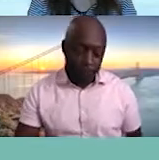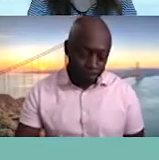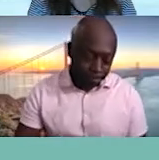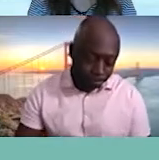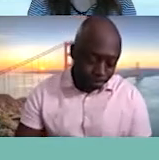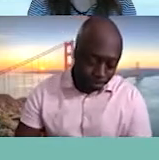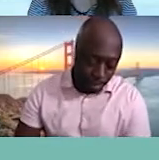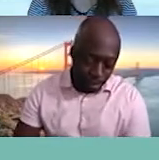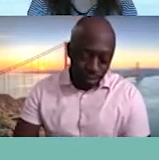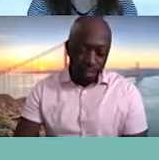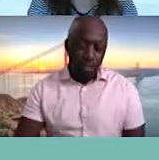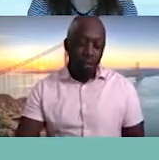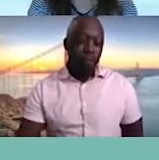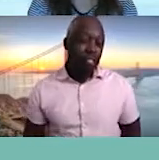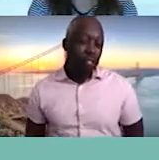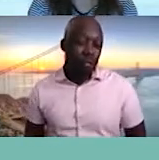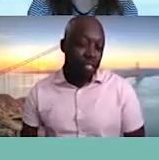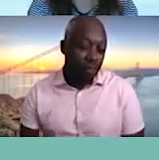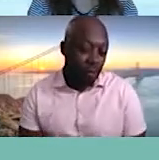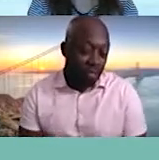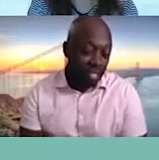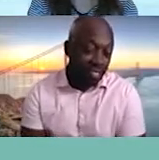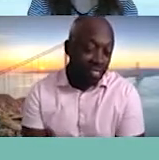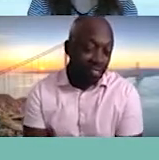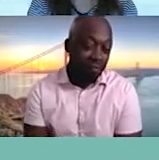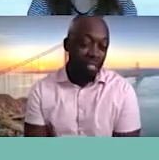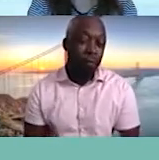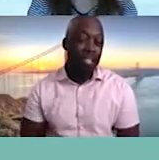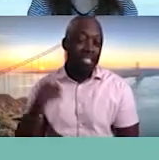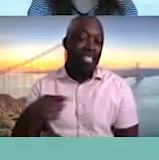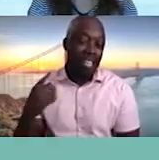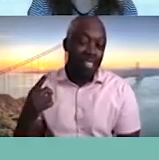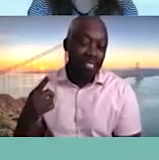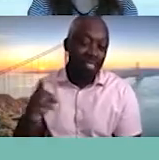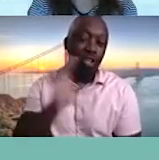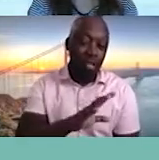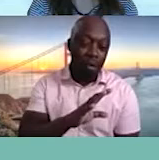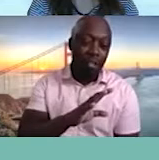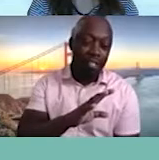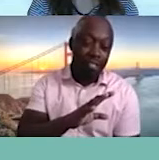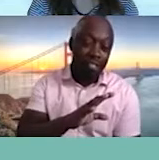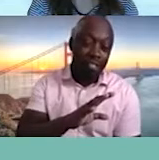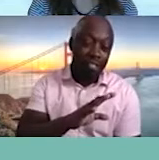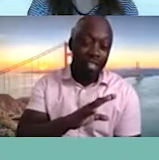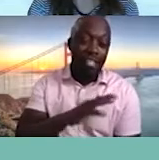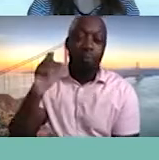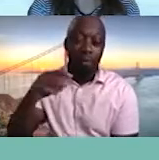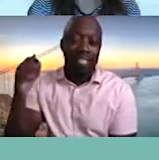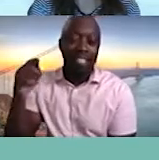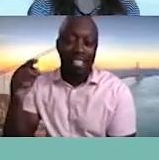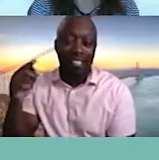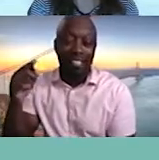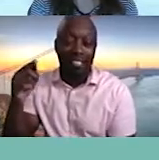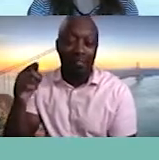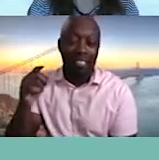Okay. So hopefully you notice a few things. I'll play it again. I'll talk about it and then play